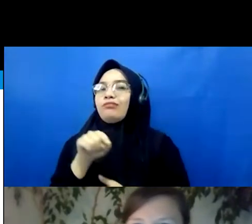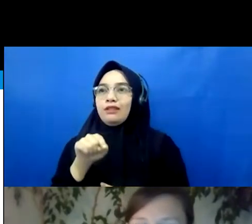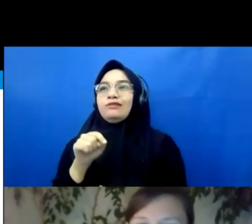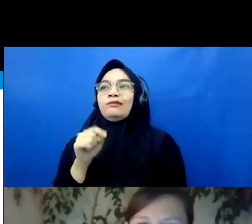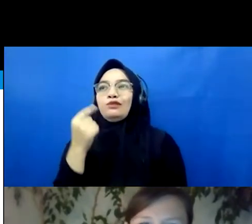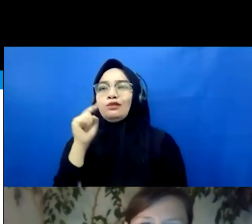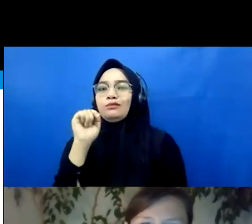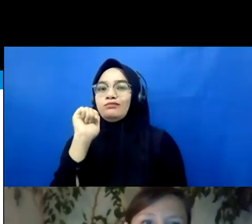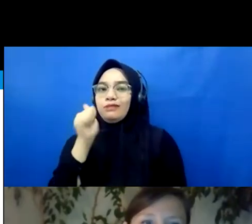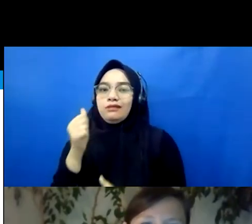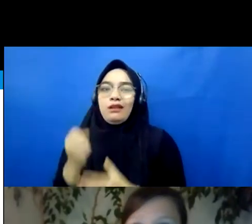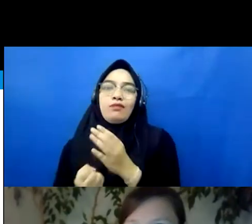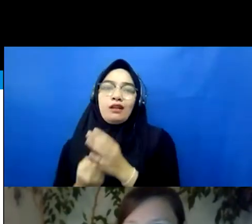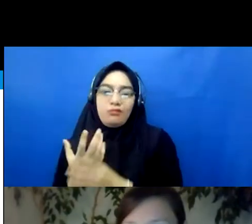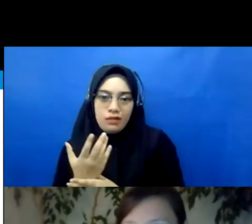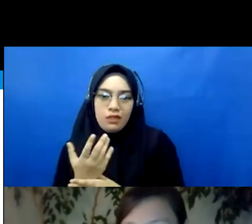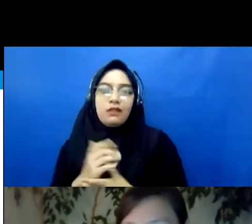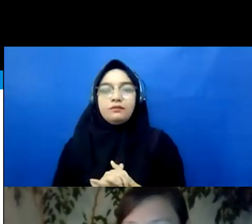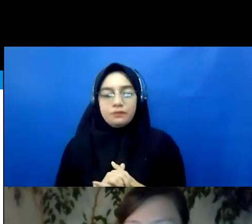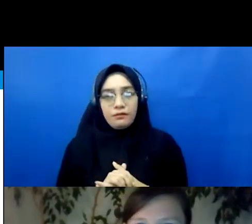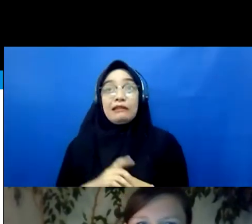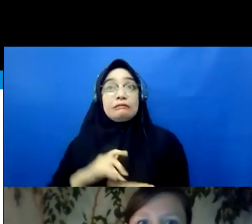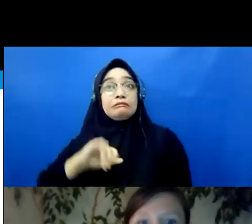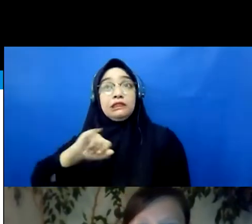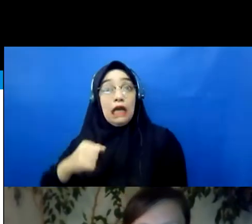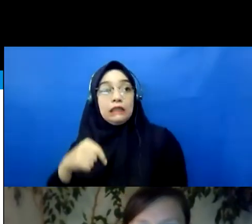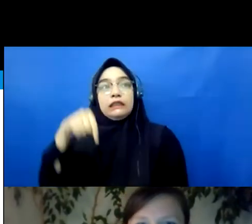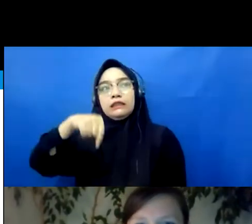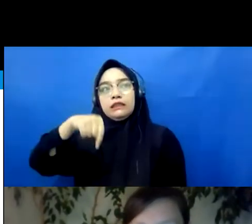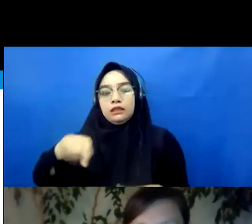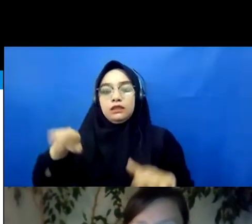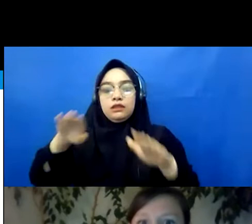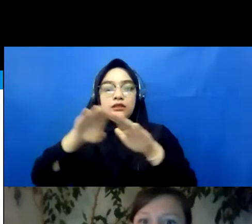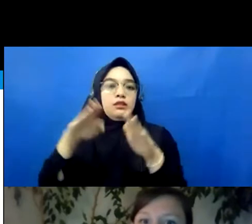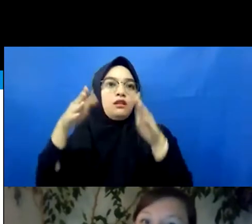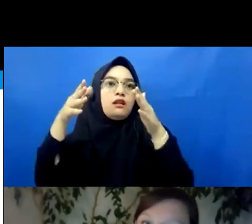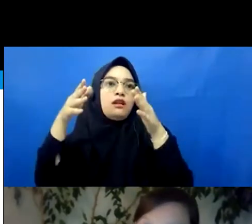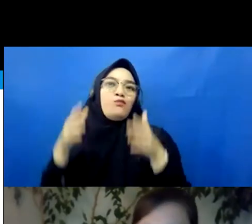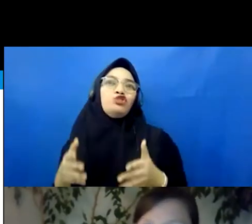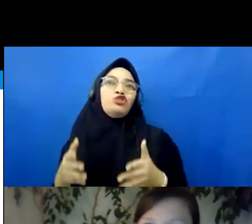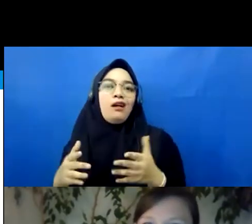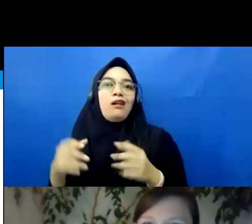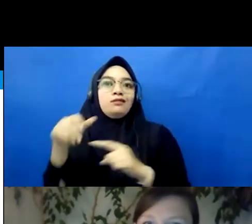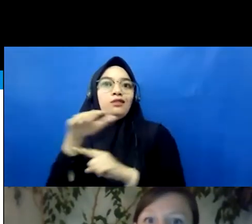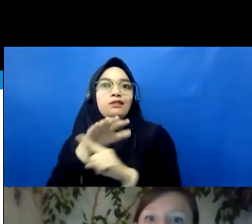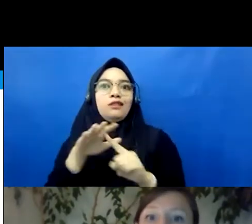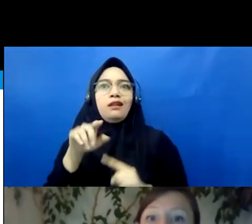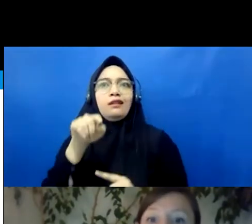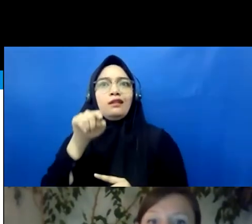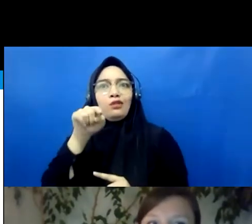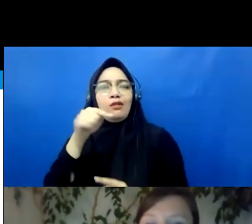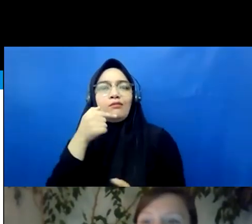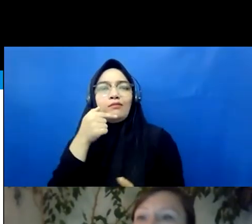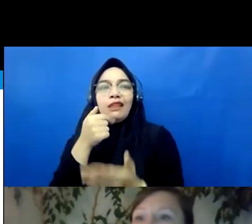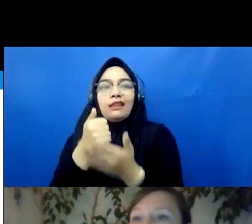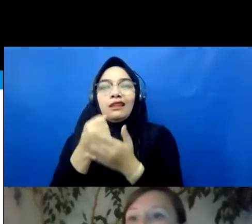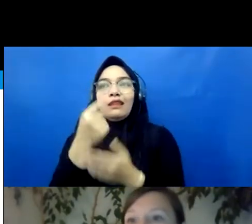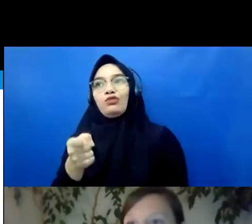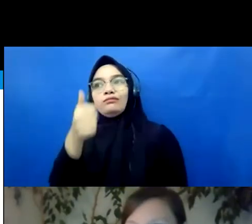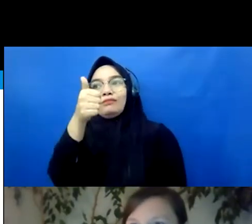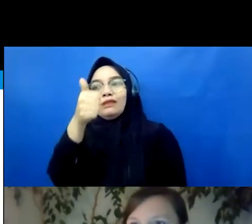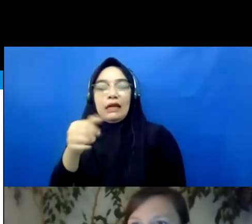are aware today, social enterprises themselves are businesses focusing on social benefits in addition